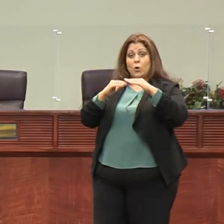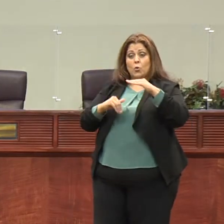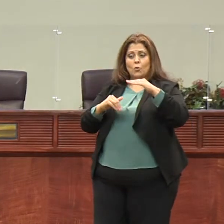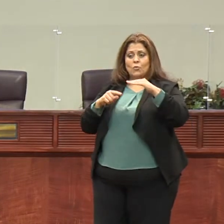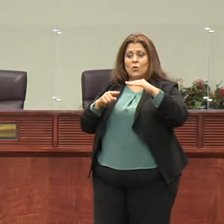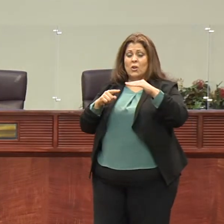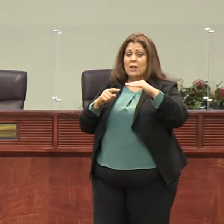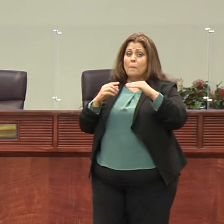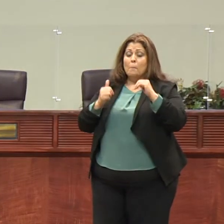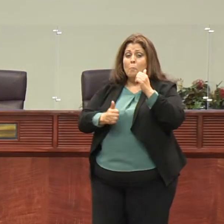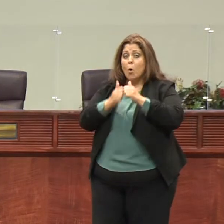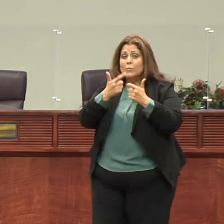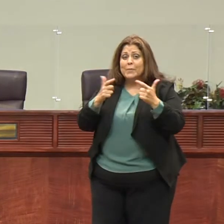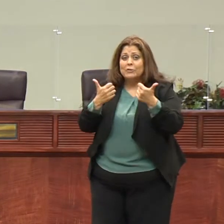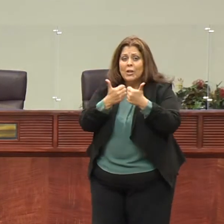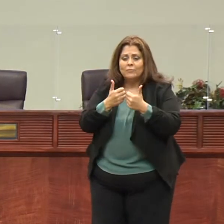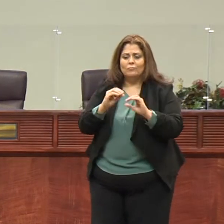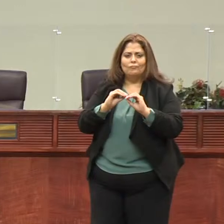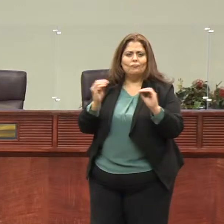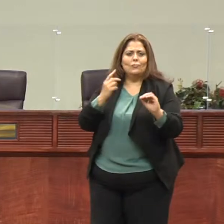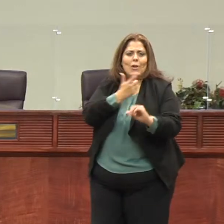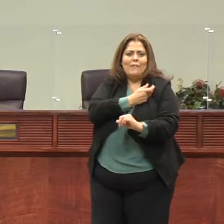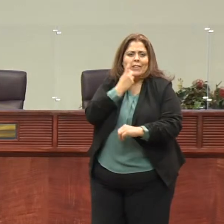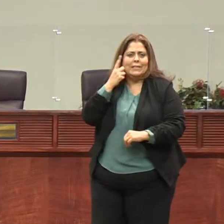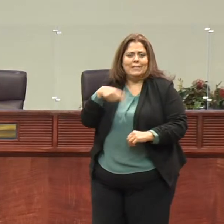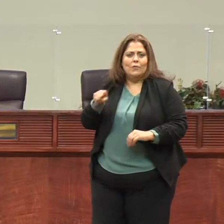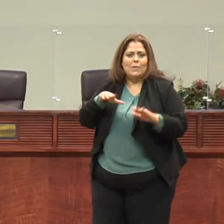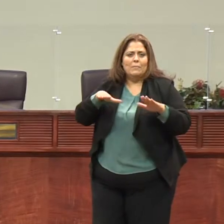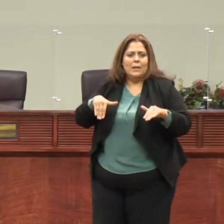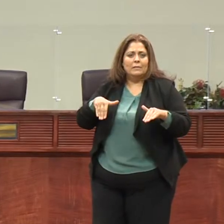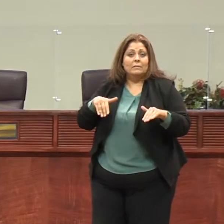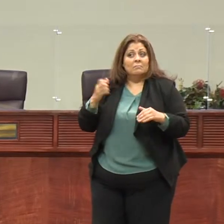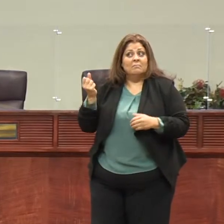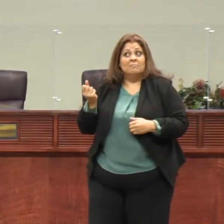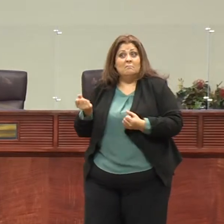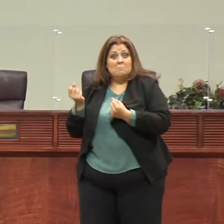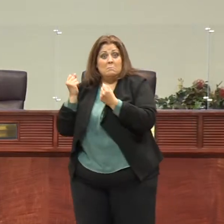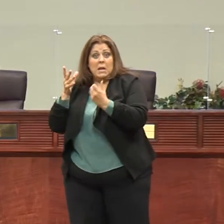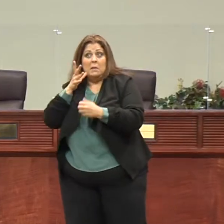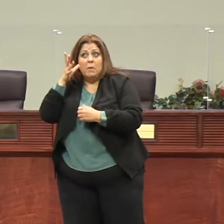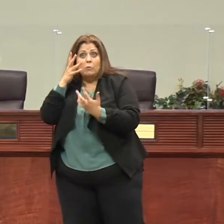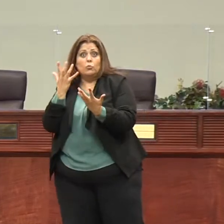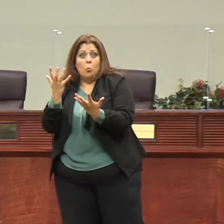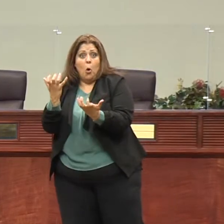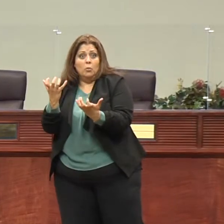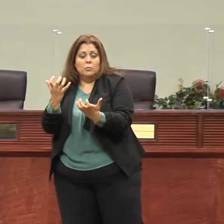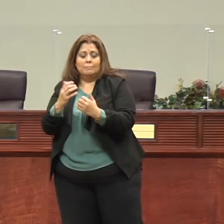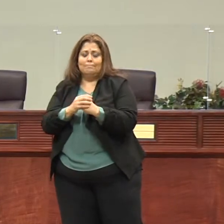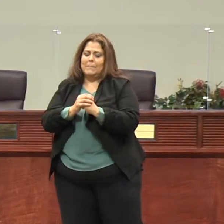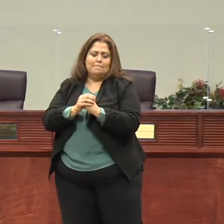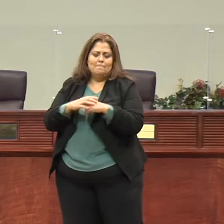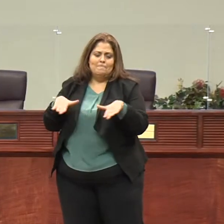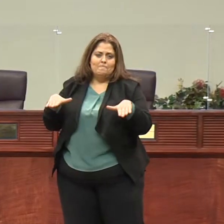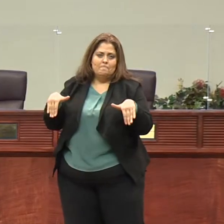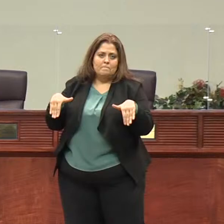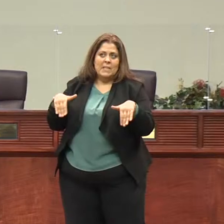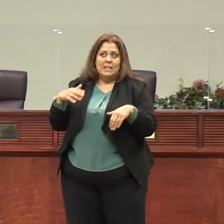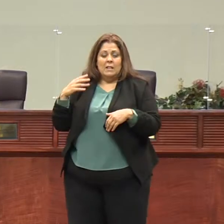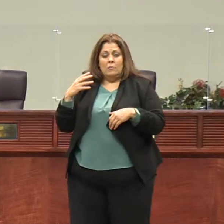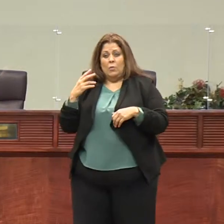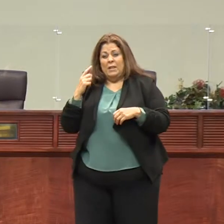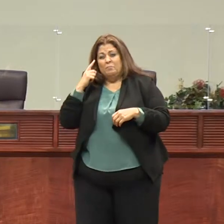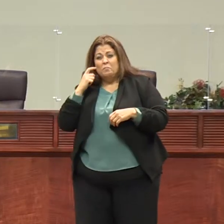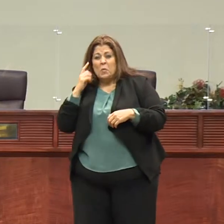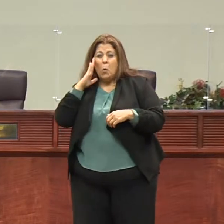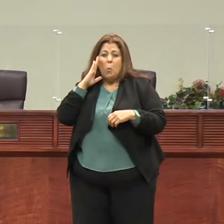them yet. And many parents would like to have that. That probably will come in the winter